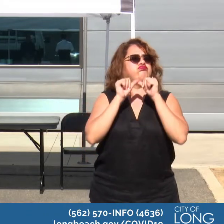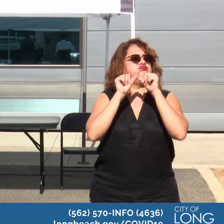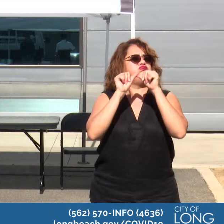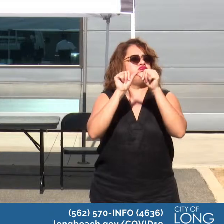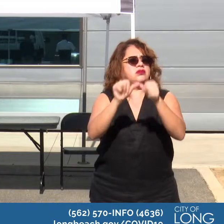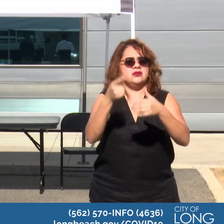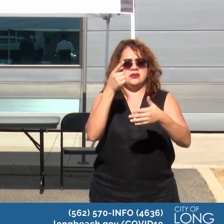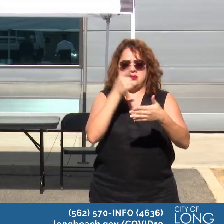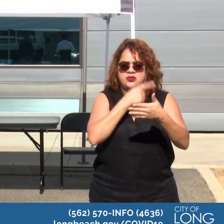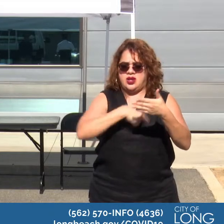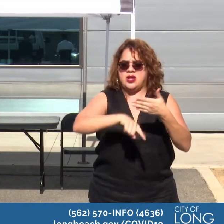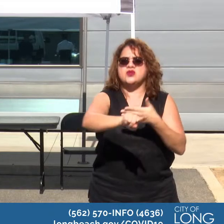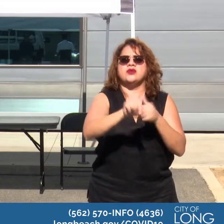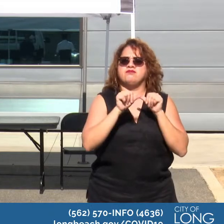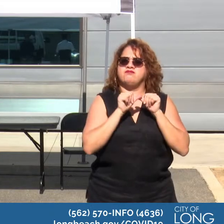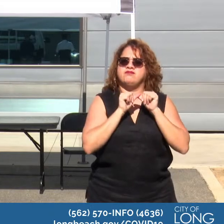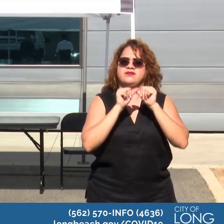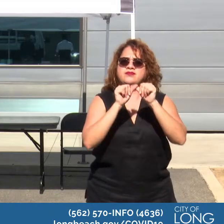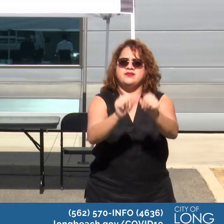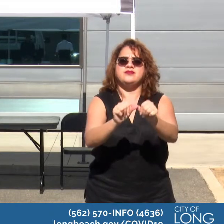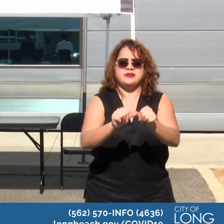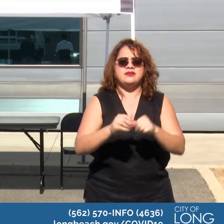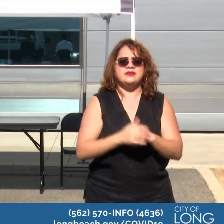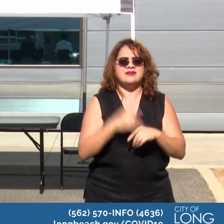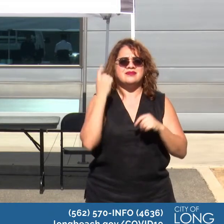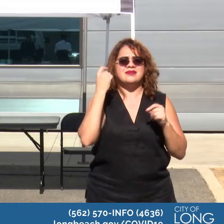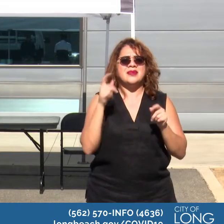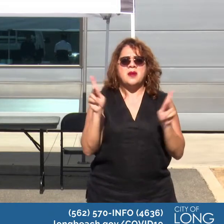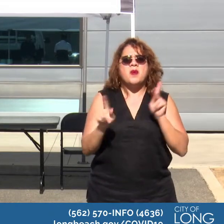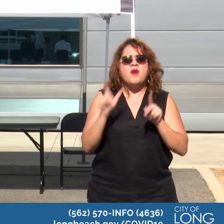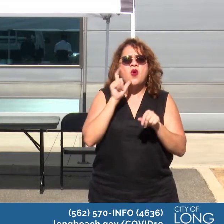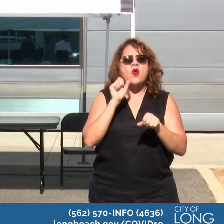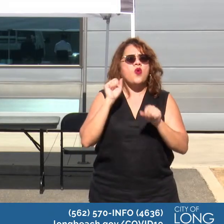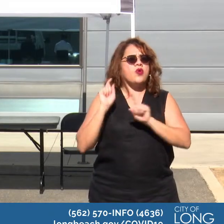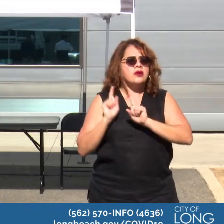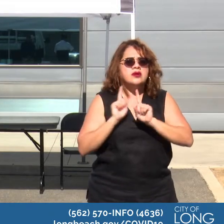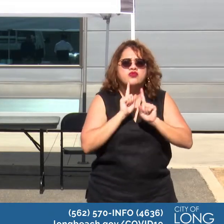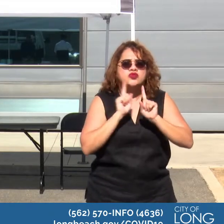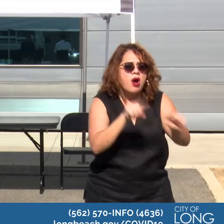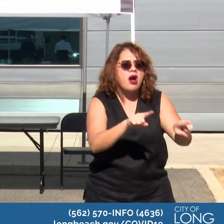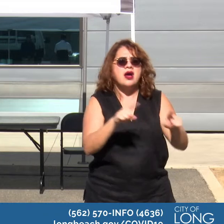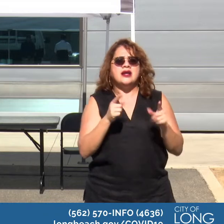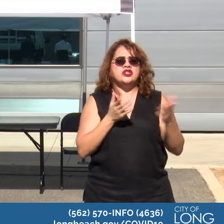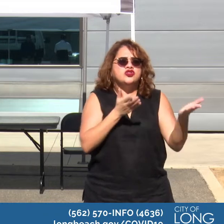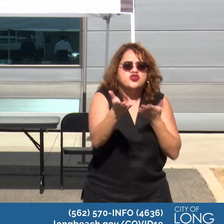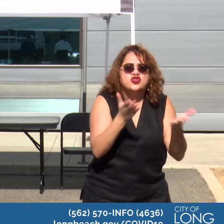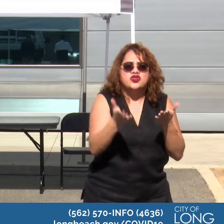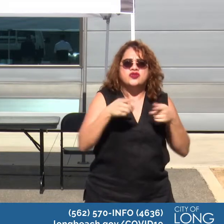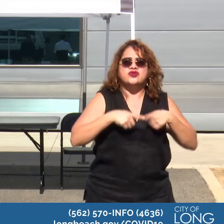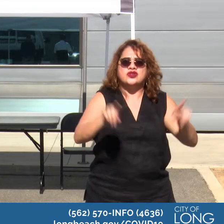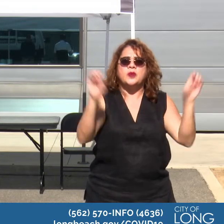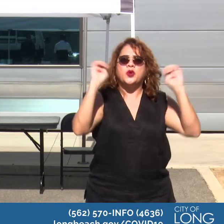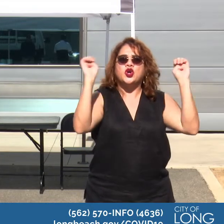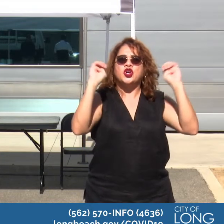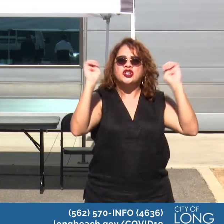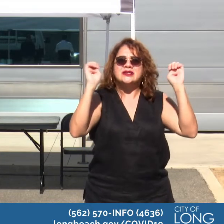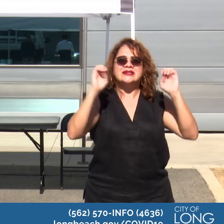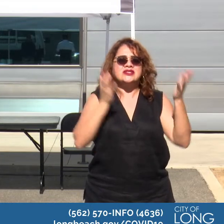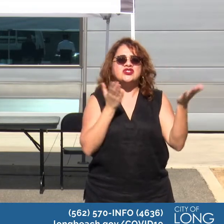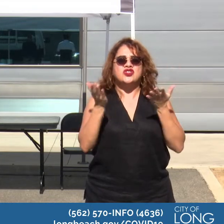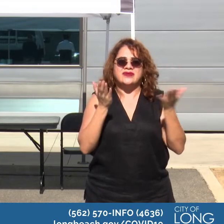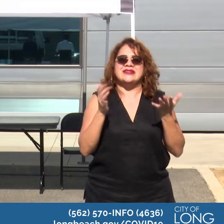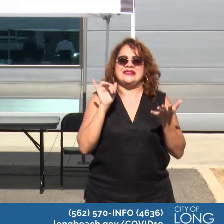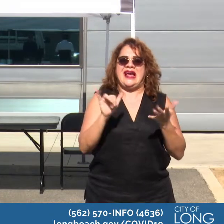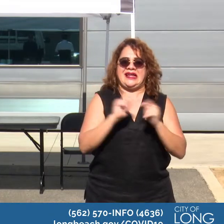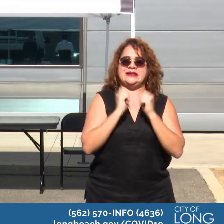folks that have been responding to this COVID emergency for the weeks that have gone in the past. And so there's